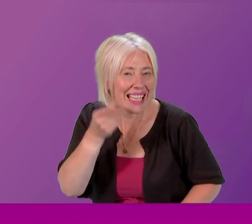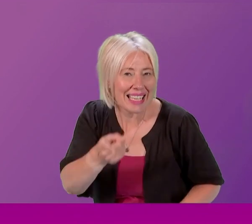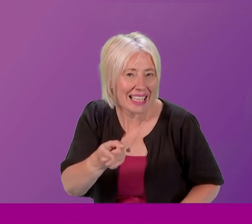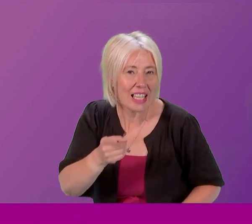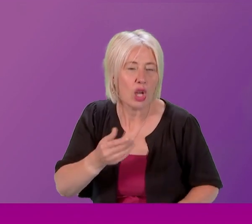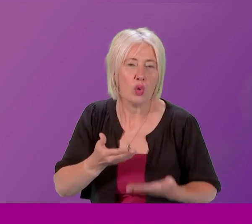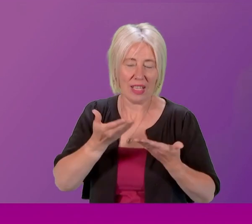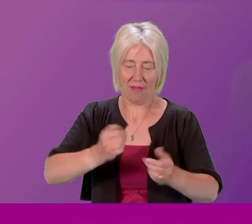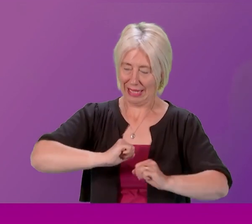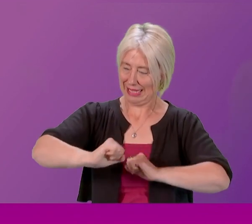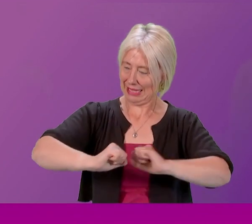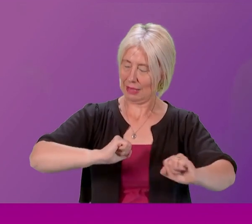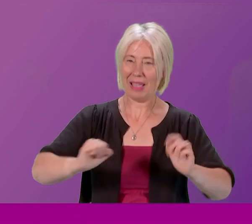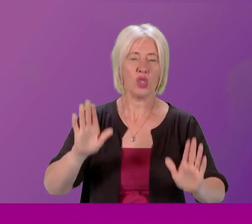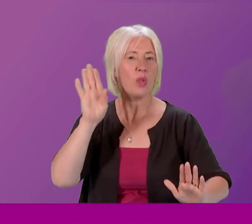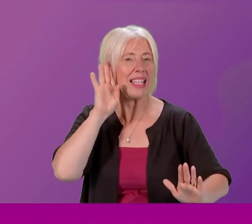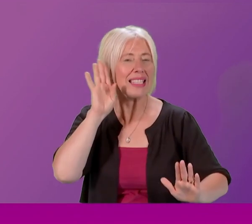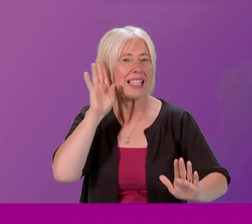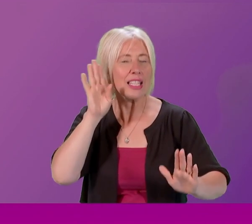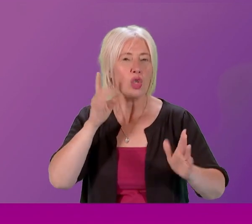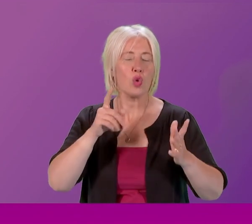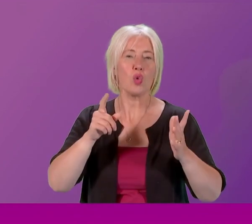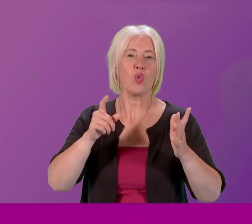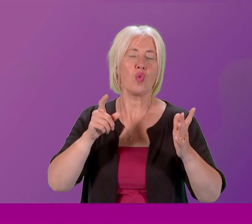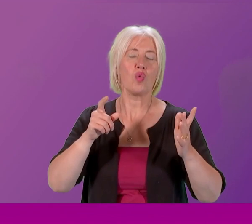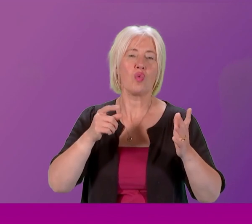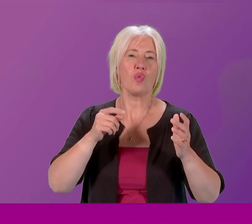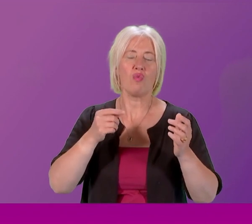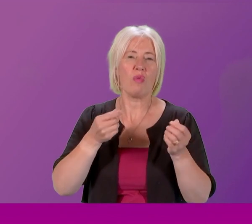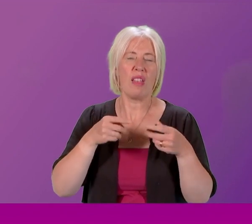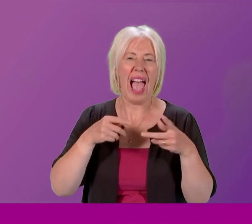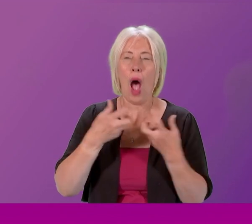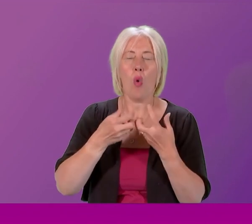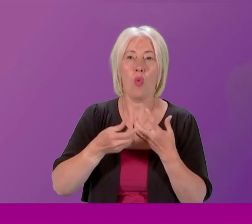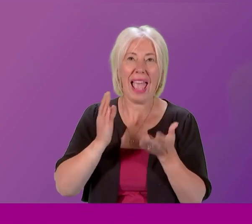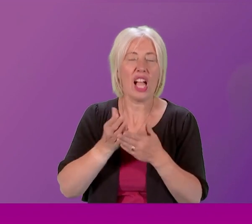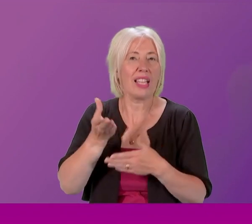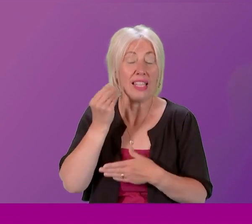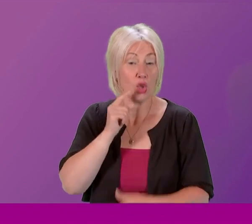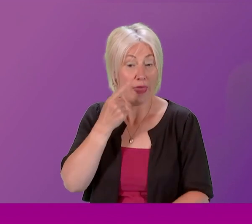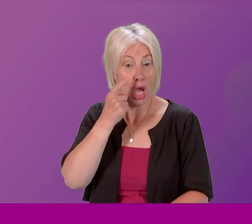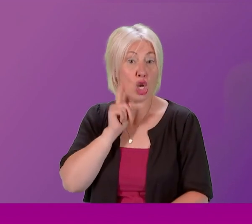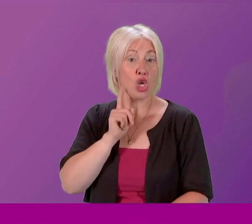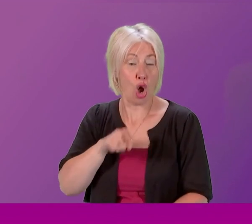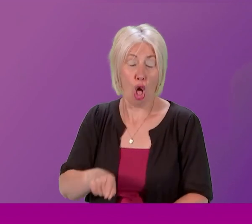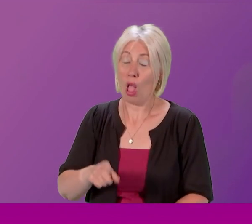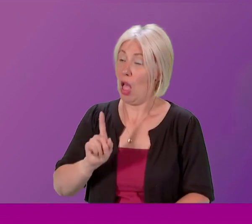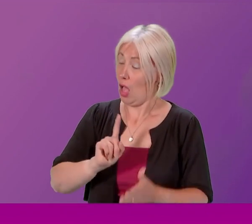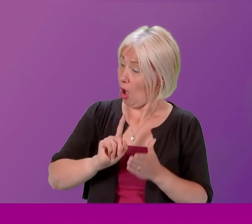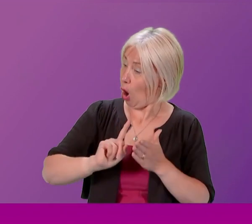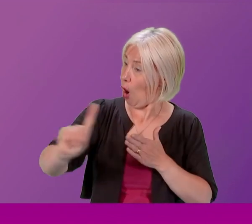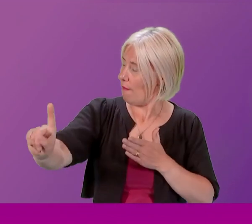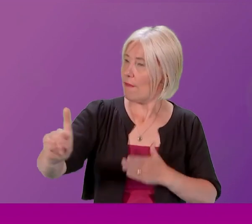the space to listen to the acoustics of listening. And so she just literally left, you